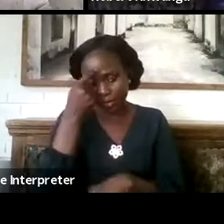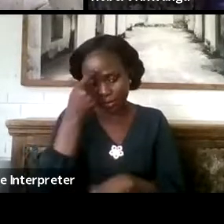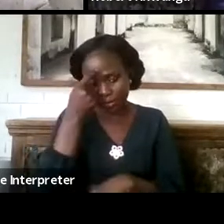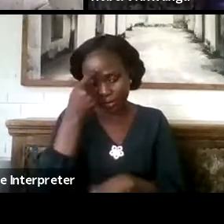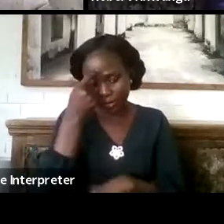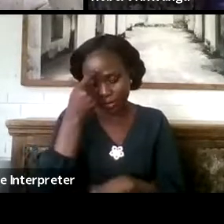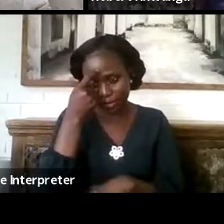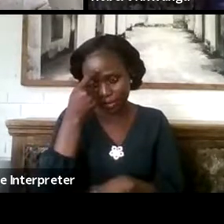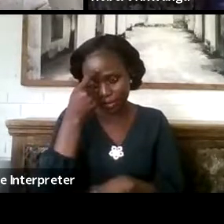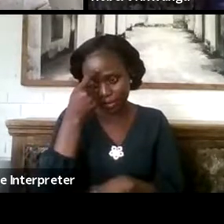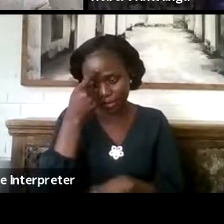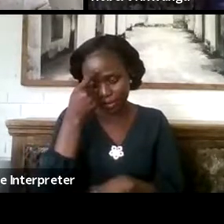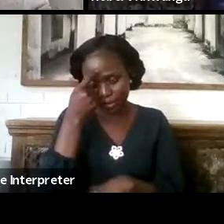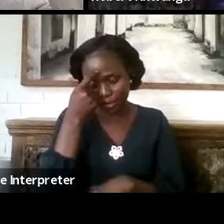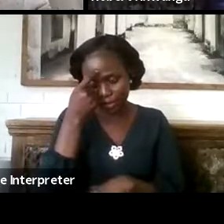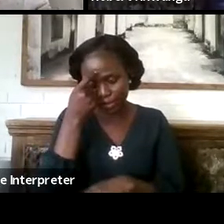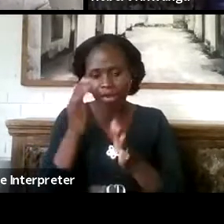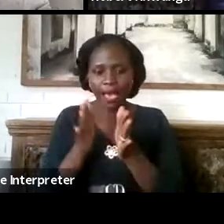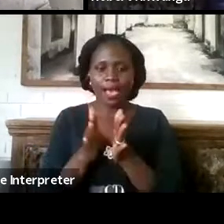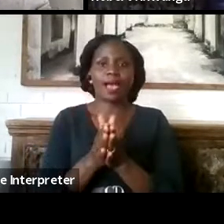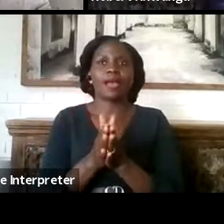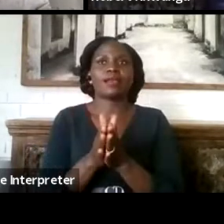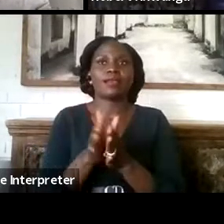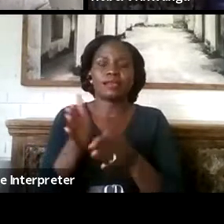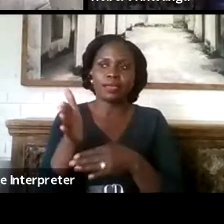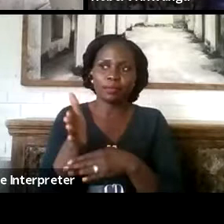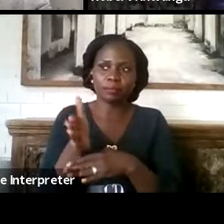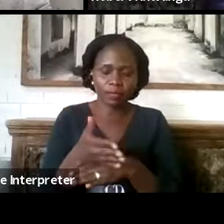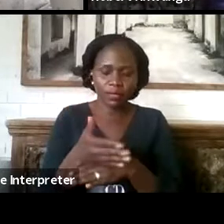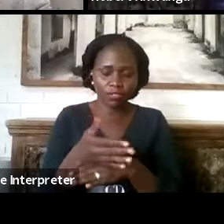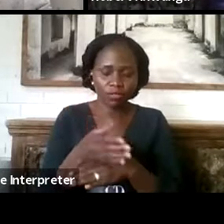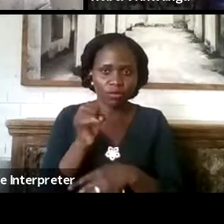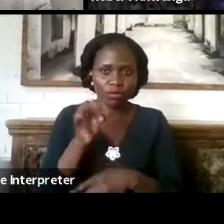and the Ministry of Education and